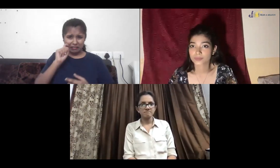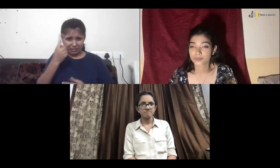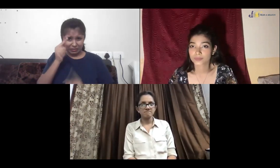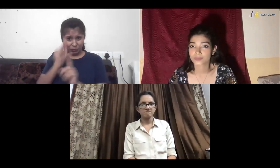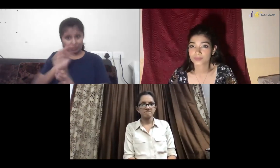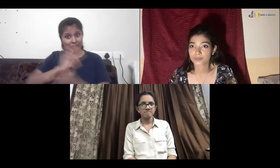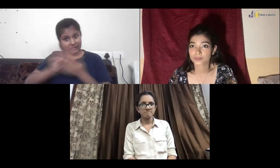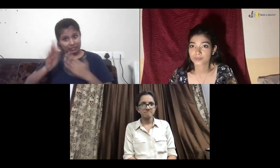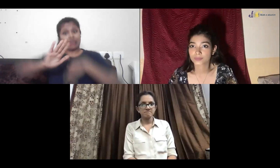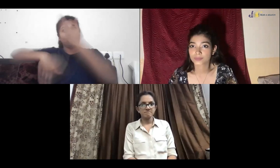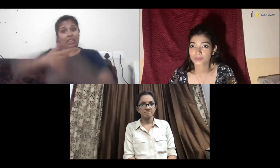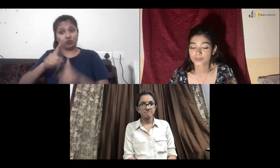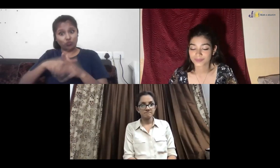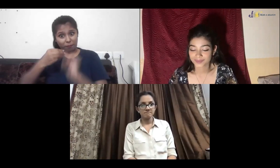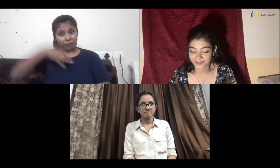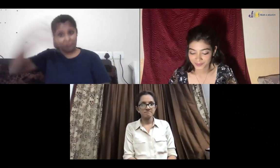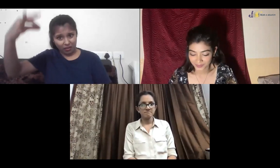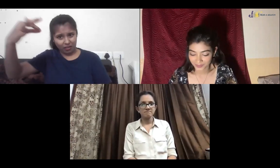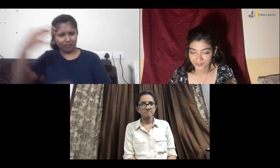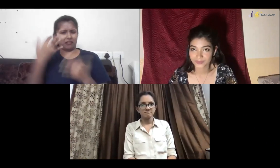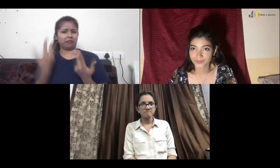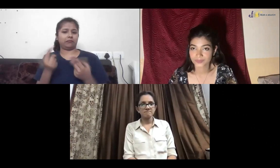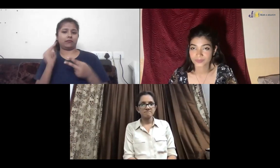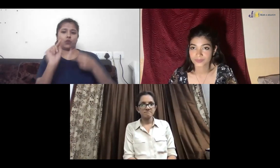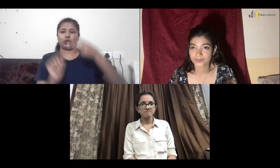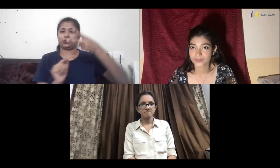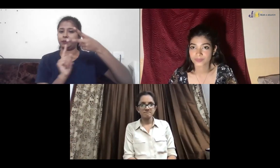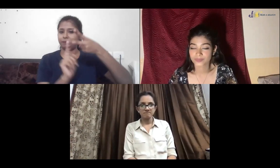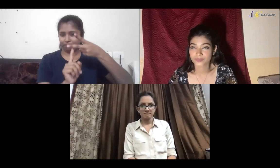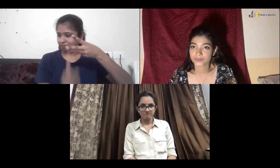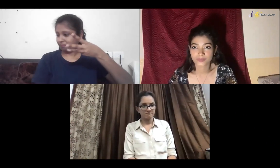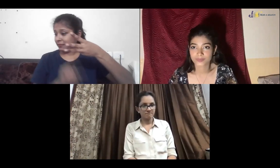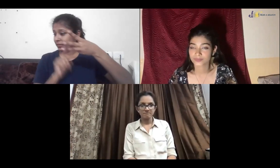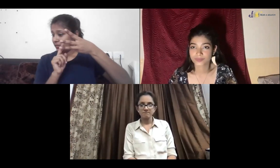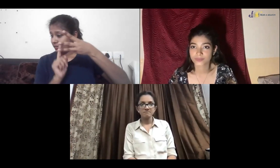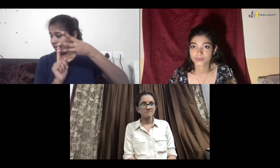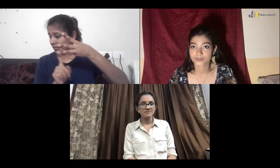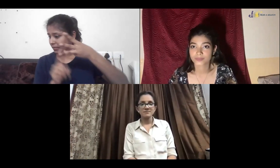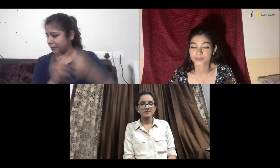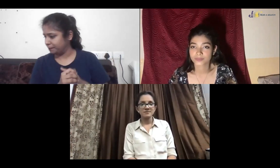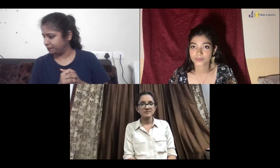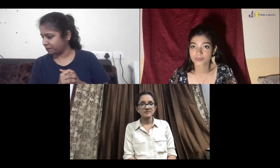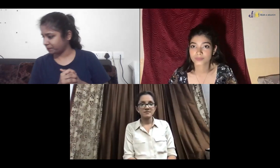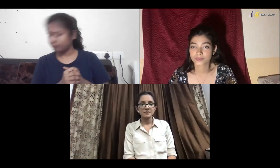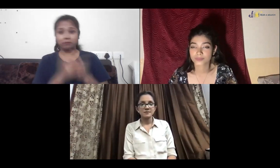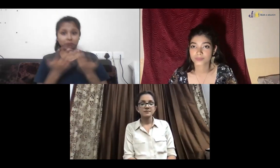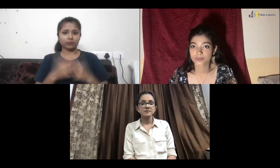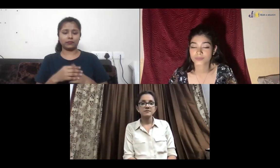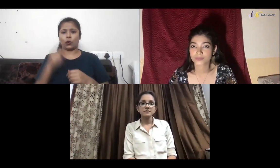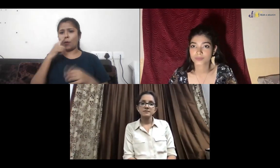particular post. Why is that we have to give a favor to them? Then after that, we will be selected. Third